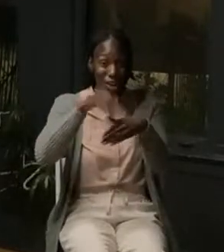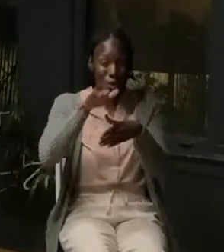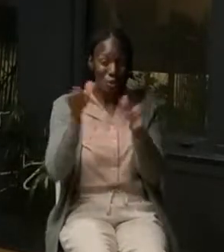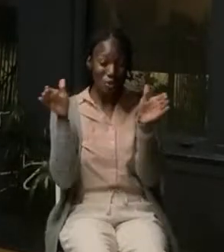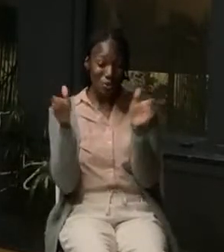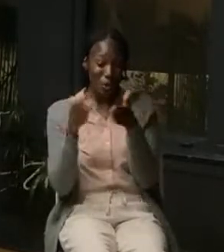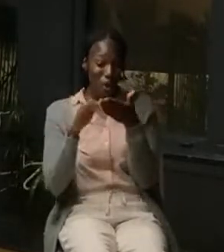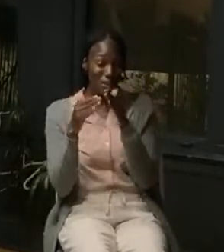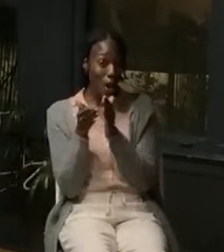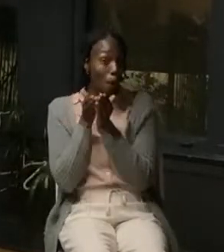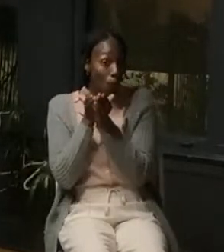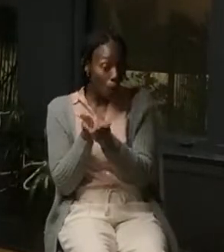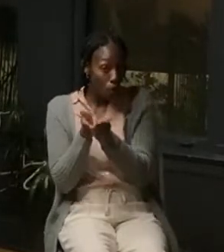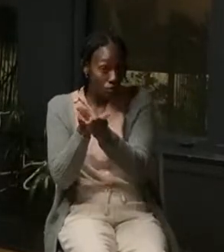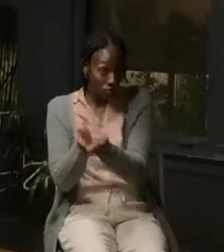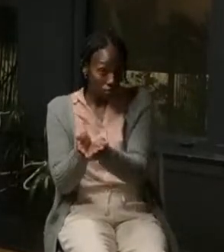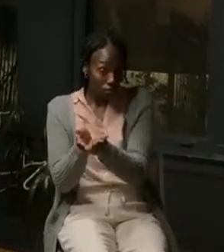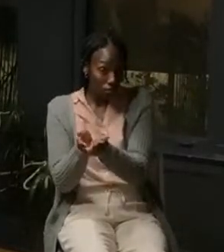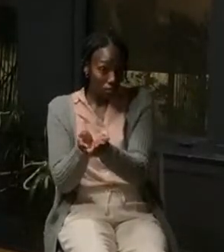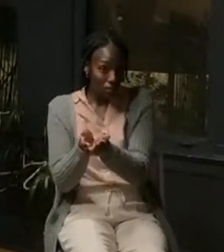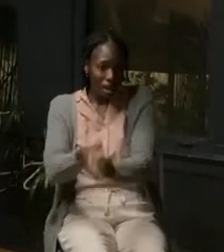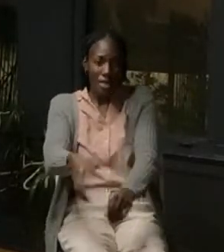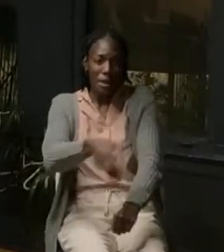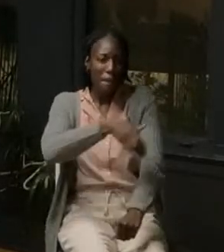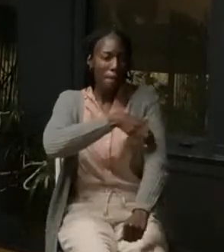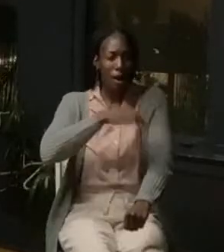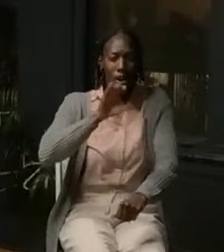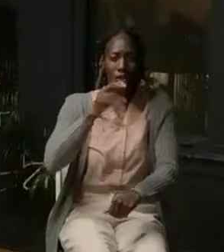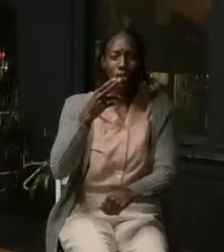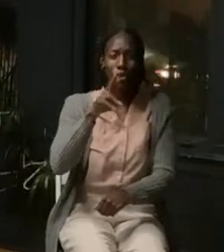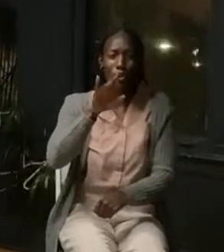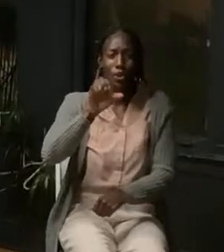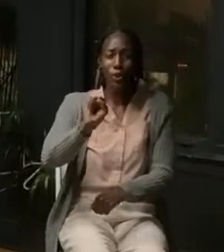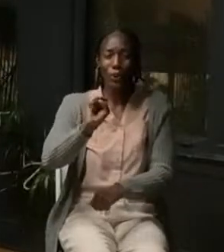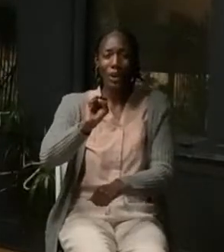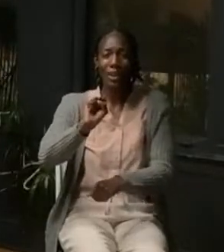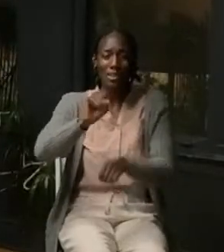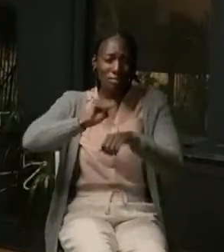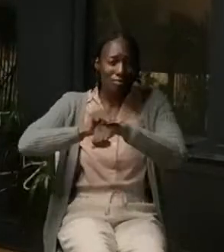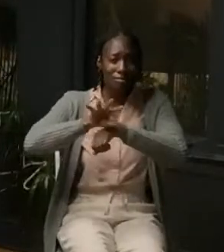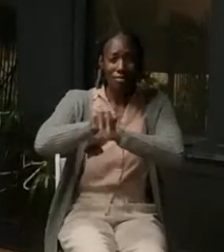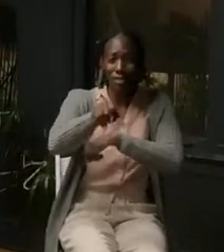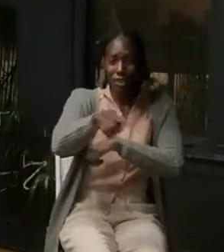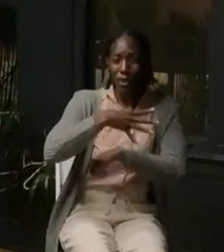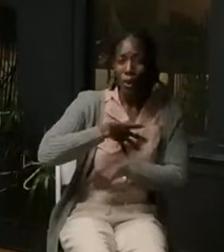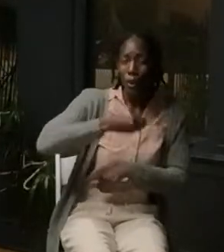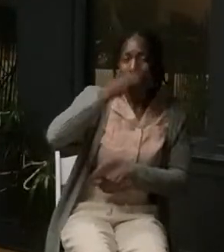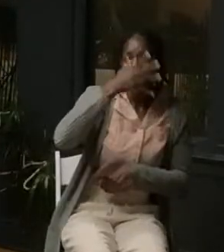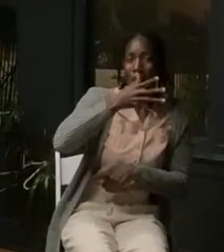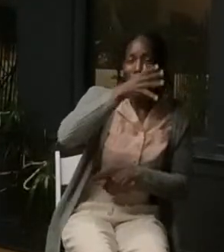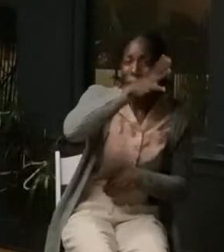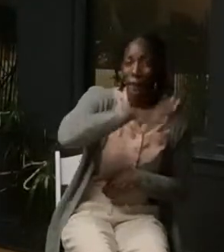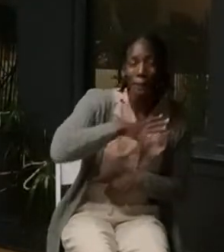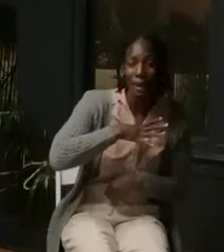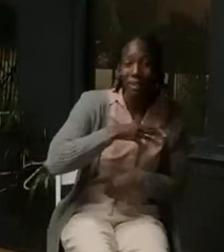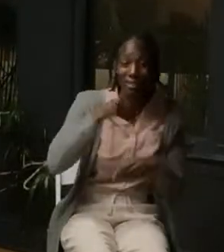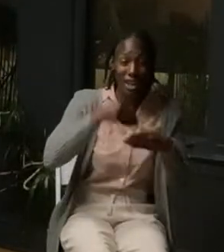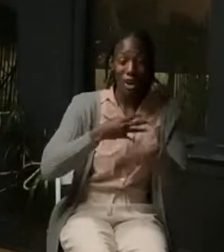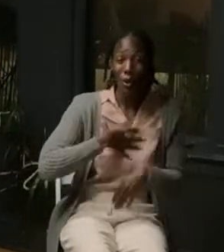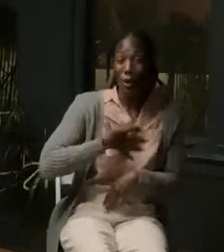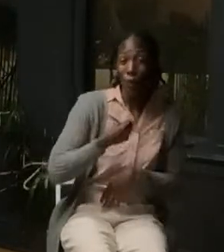boat. The power of Chris compels you. White man in white shirt doing white